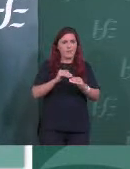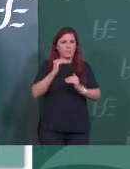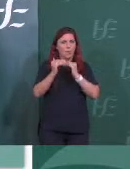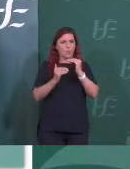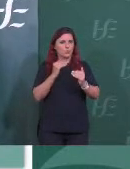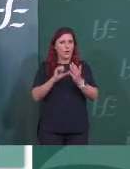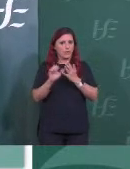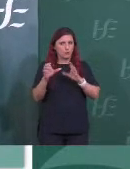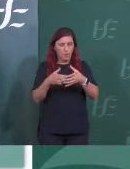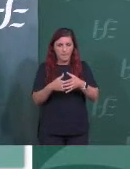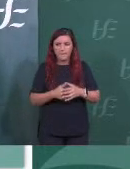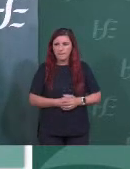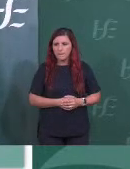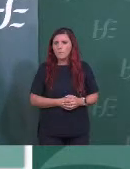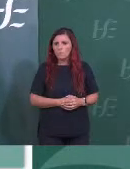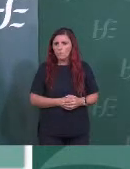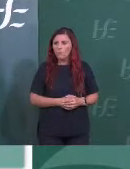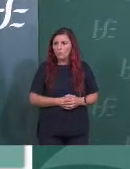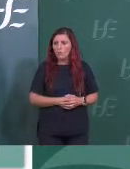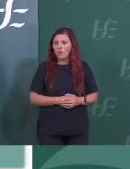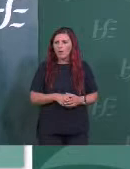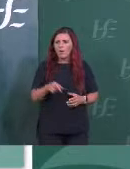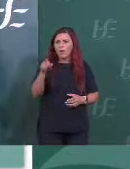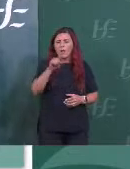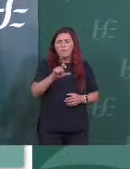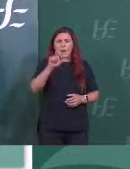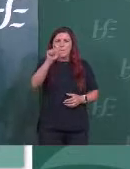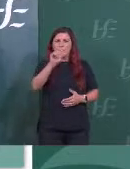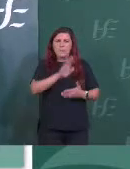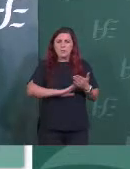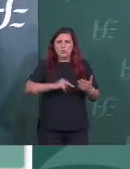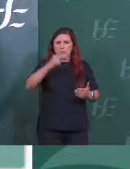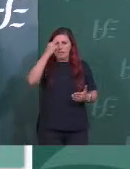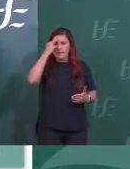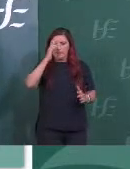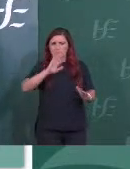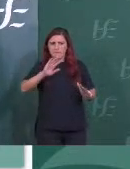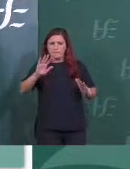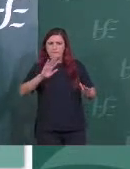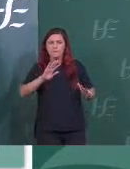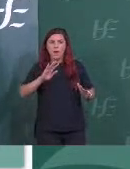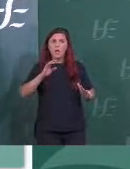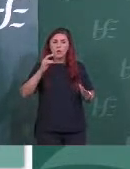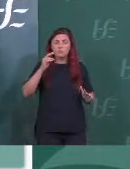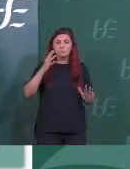Breakthrough infections, there's been some misunderstanding, understandably, of